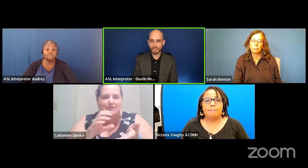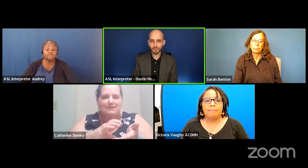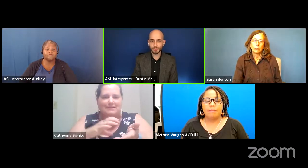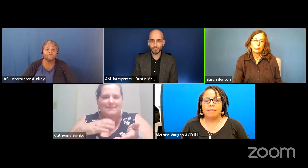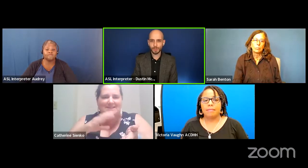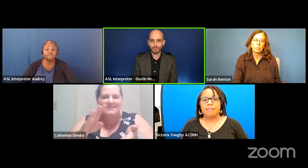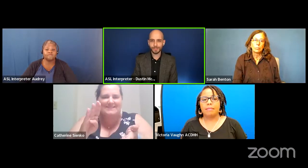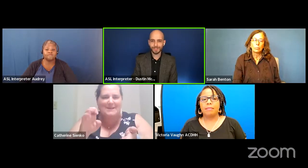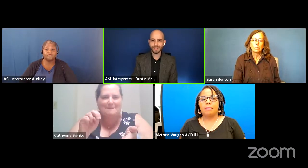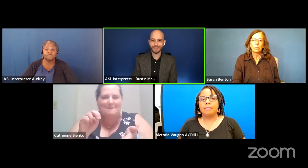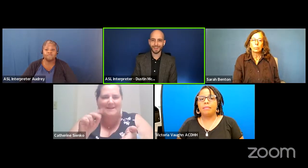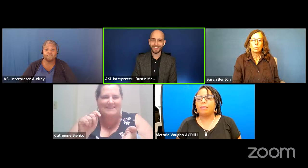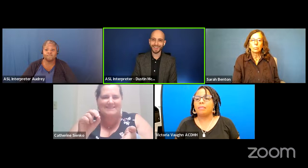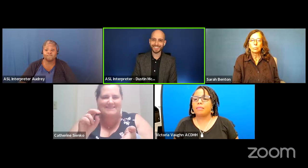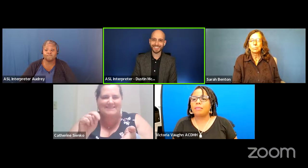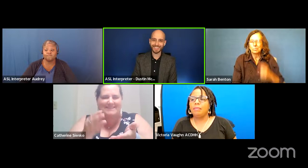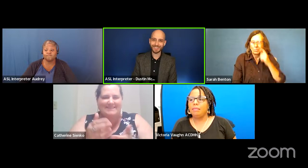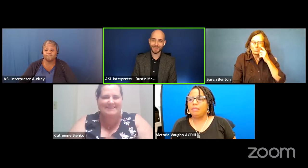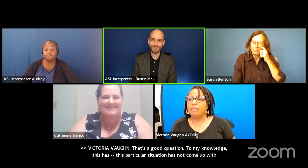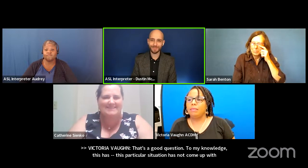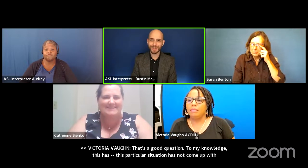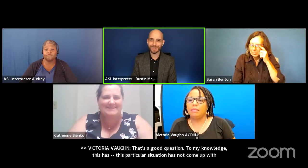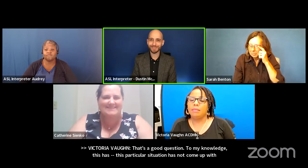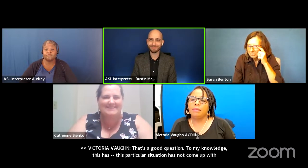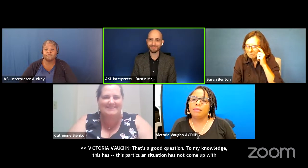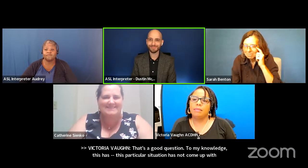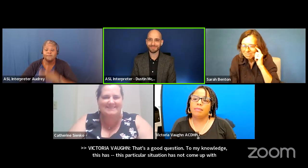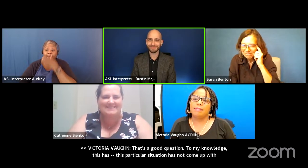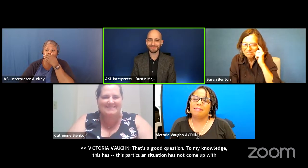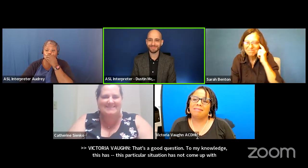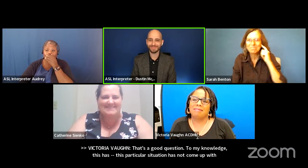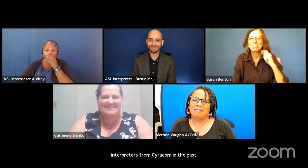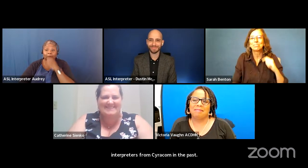Commissioners, any additional questions? I see Commissioner Benton.